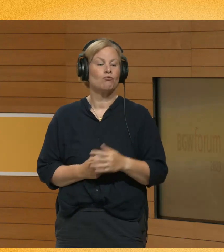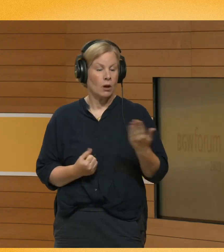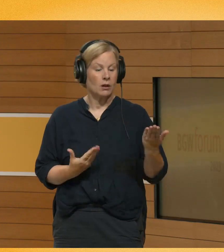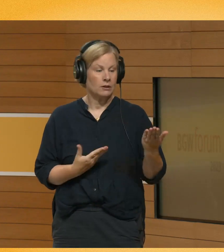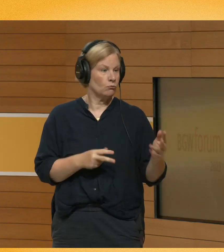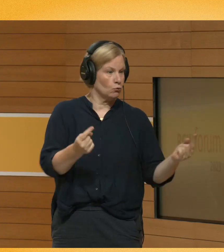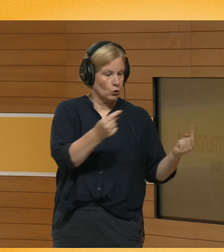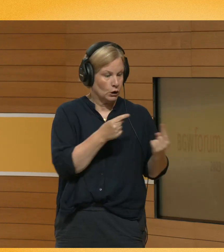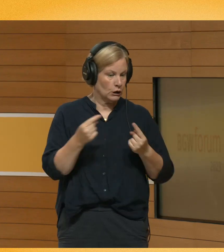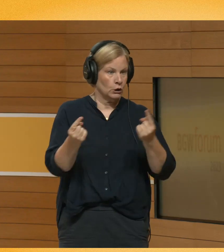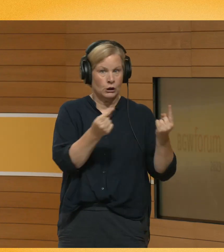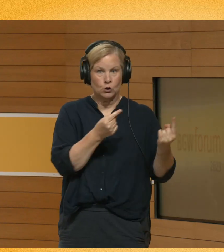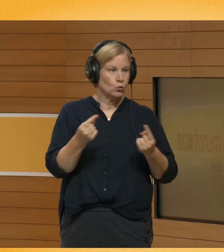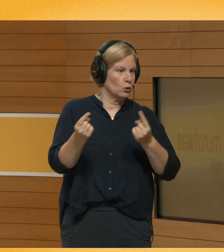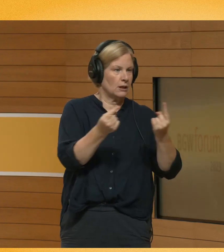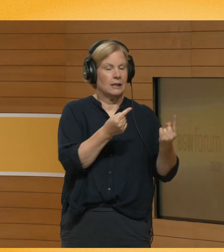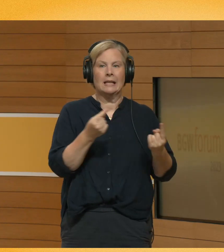There was a lack of confidence